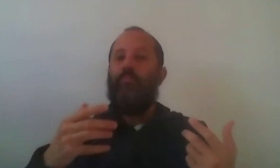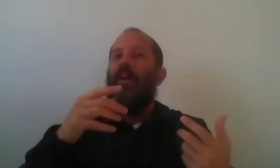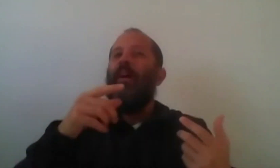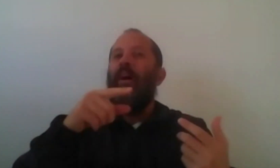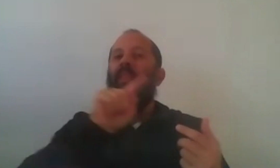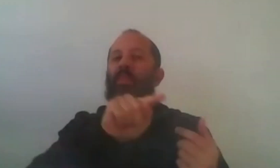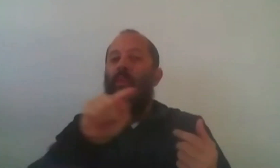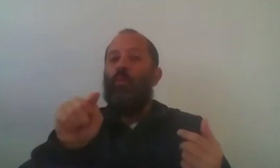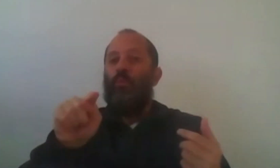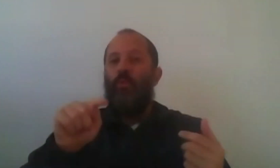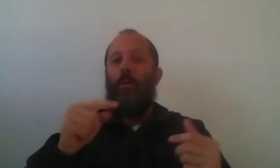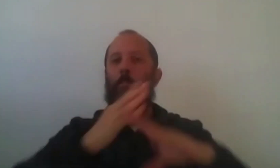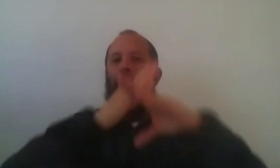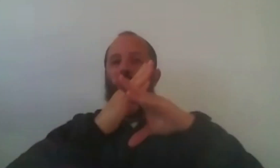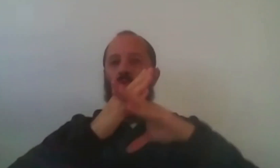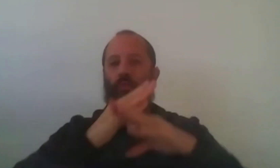these were all barriers back then.